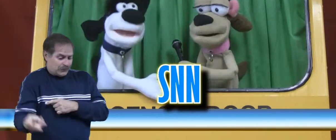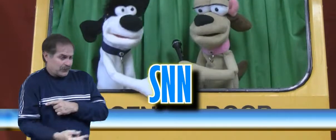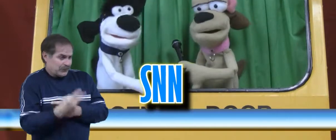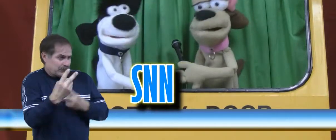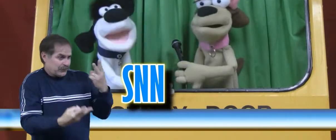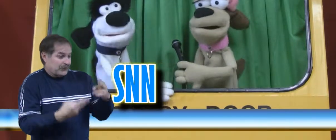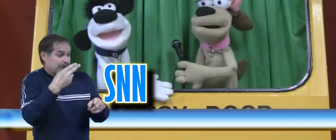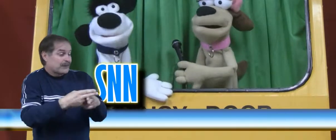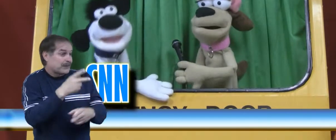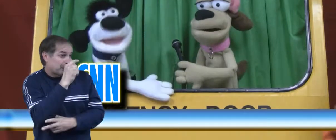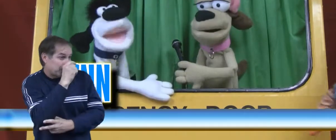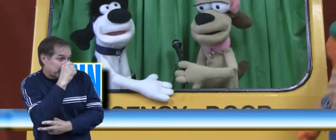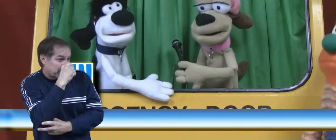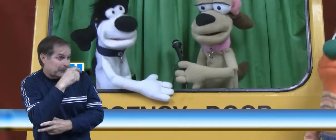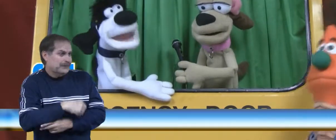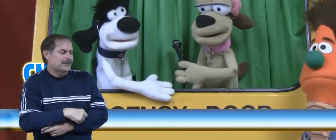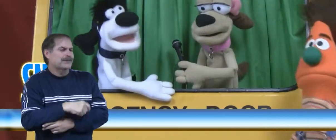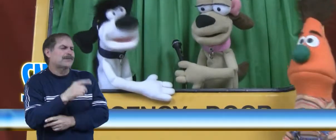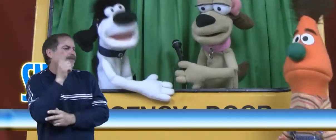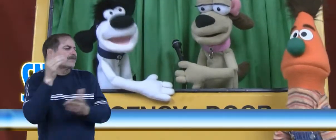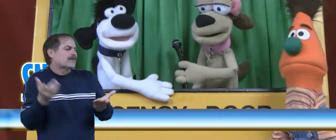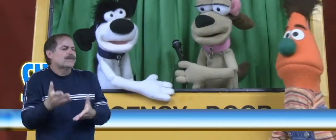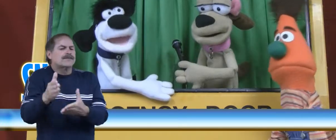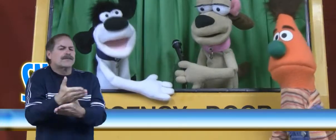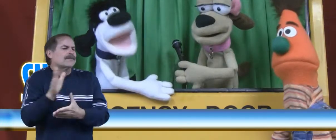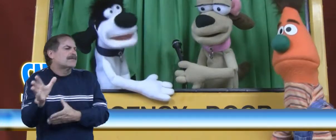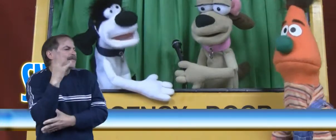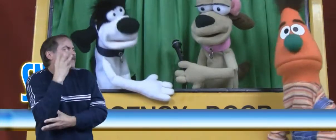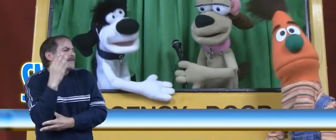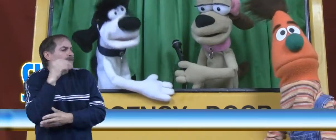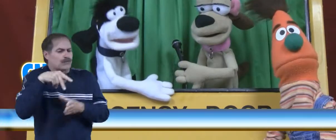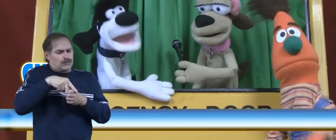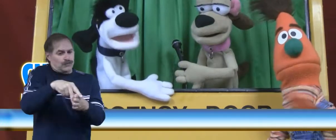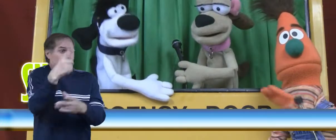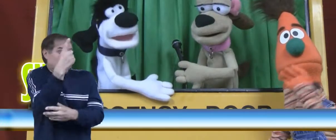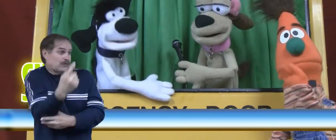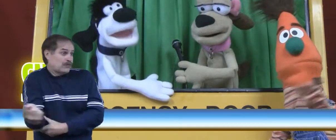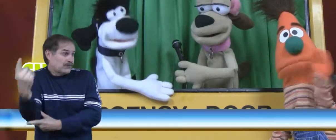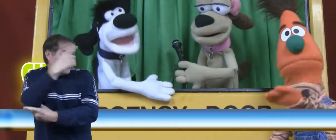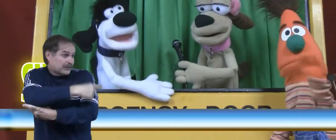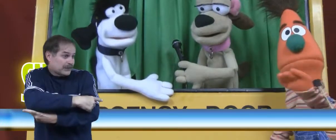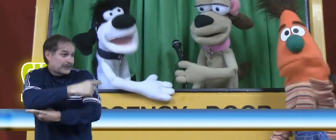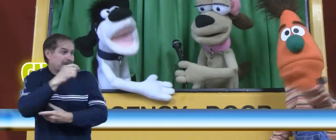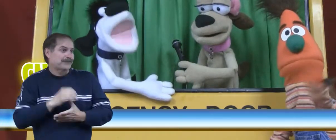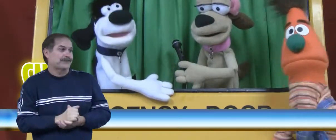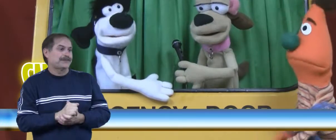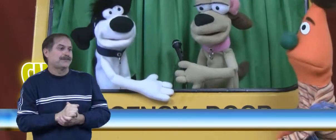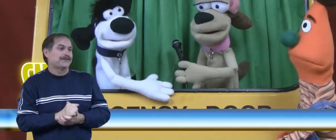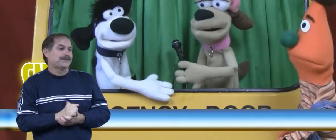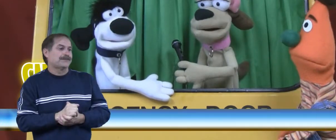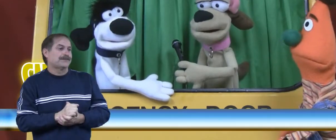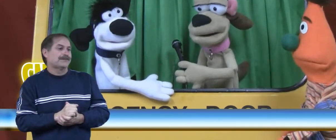have a visitor. His name is Timmy, and he is here to share what it was like to ride the bus for the first